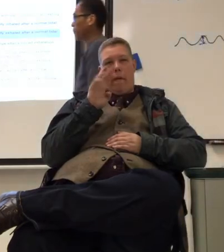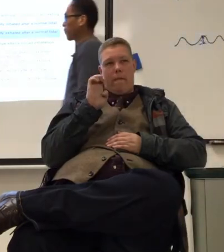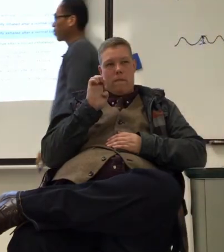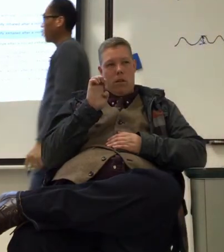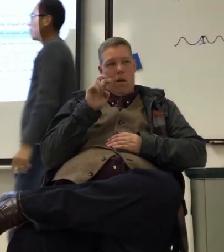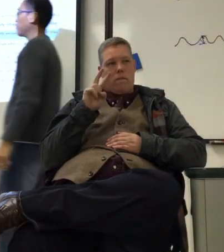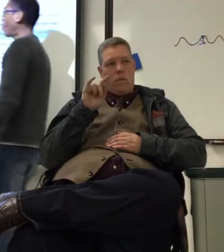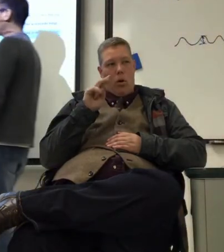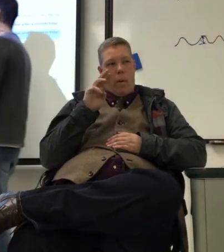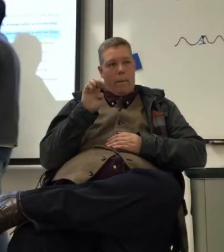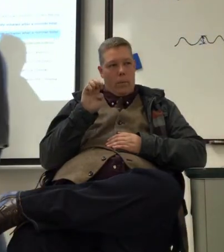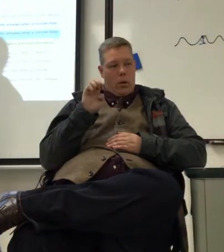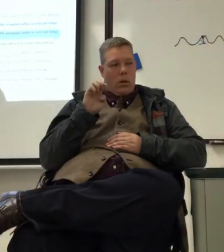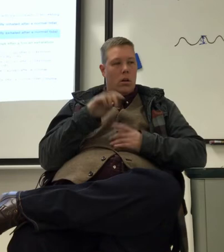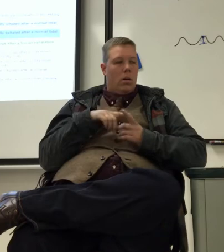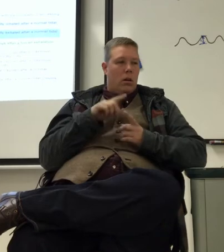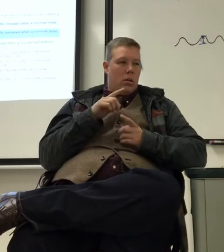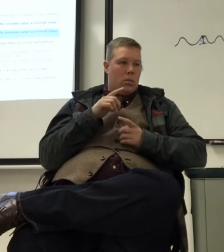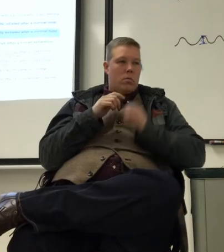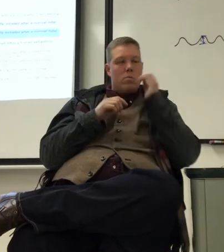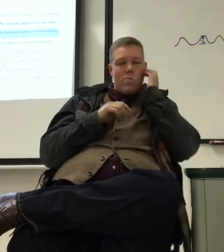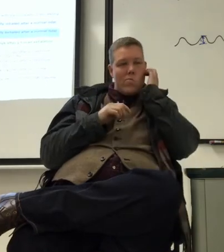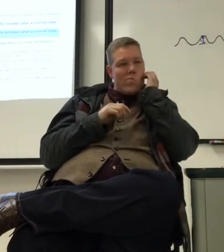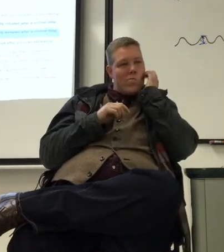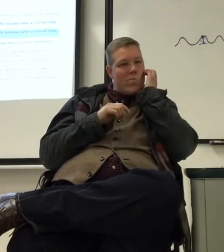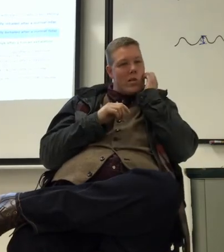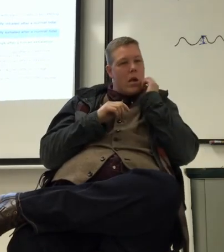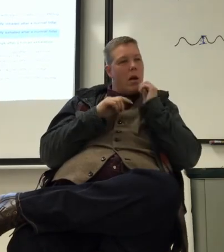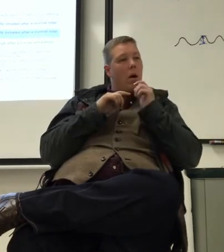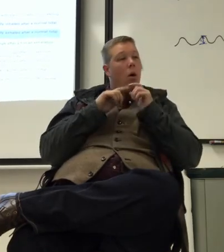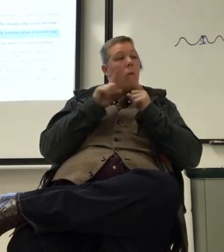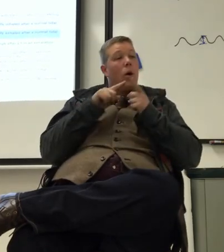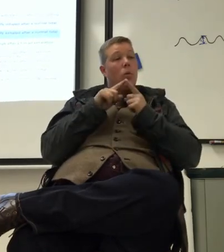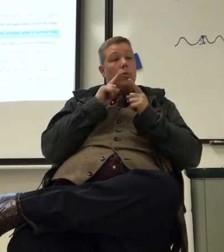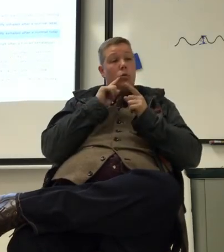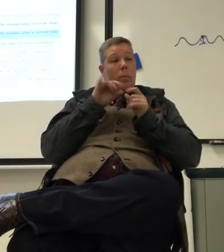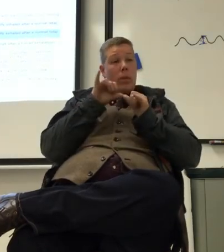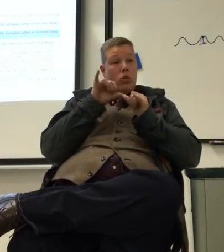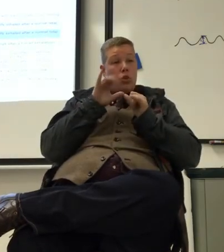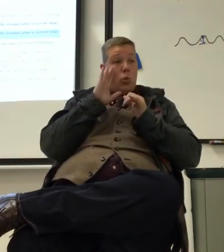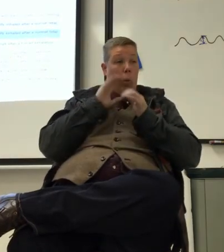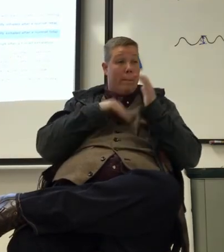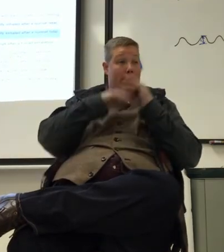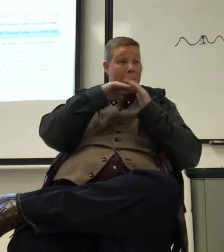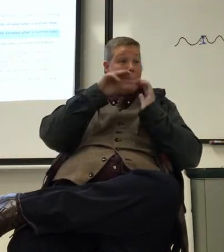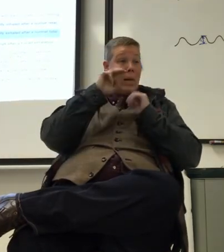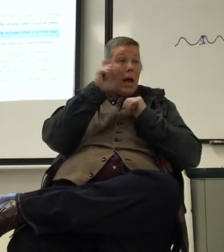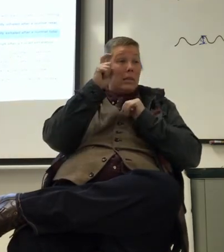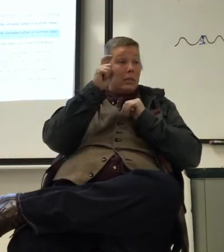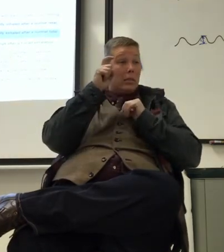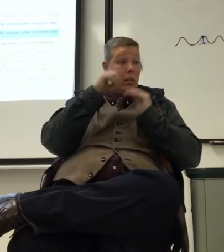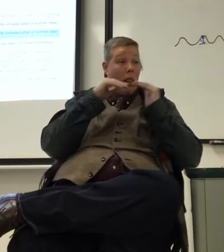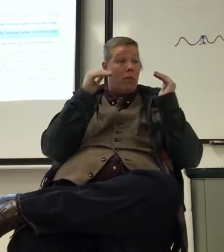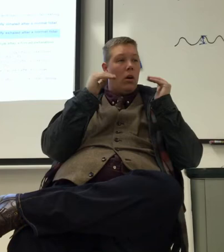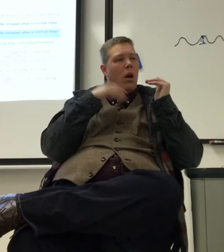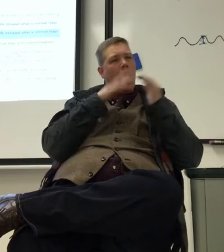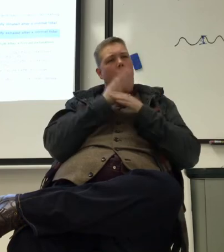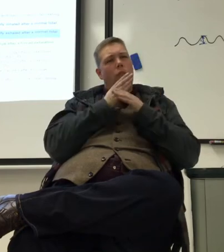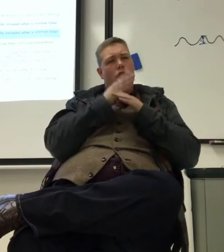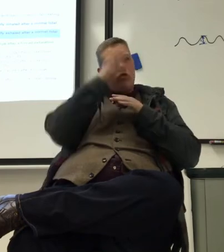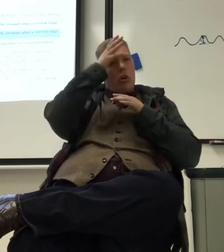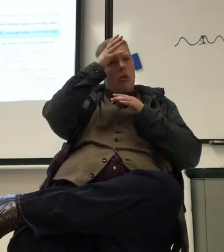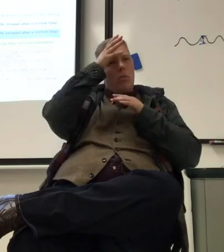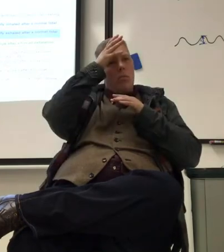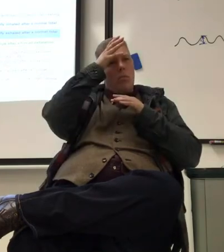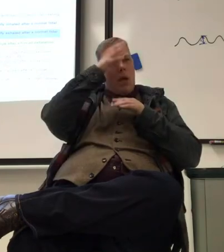for a man and for a woman. But when you start measuring your max levels, the average adult male typically has a